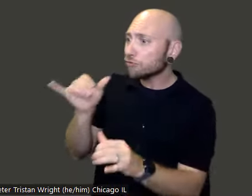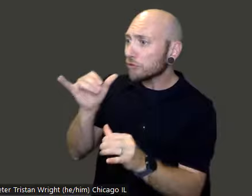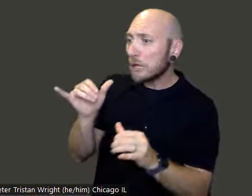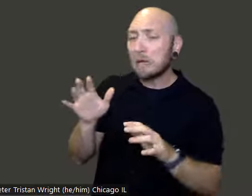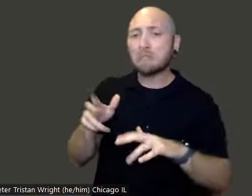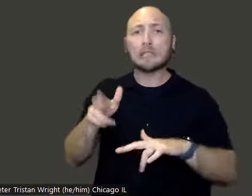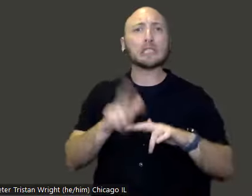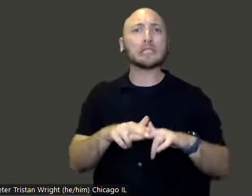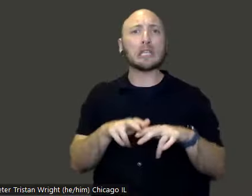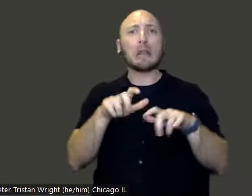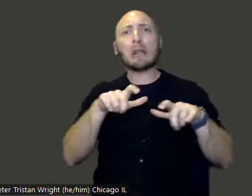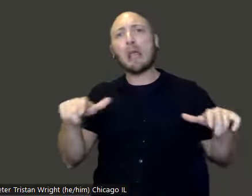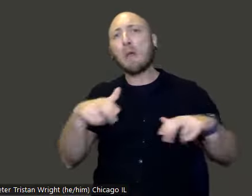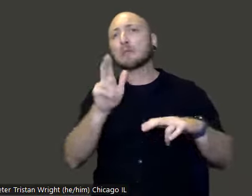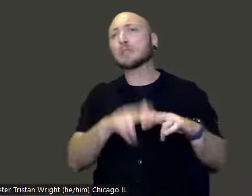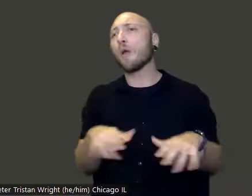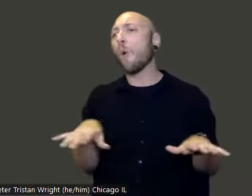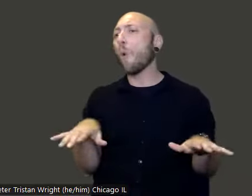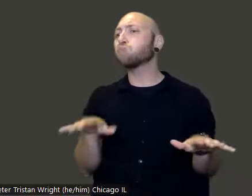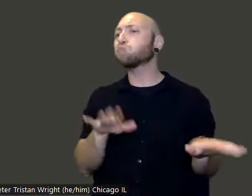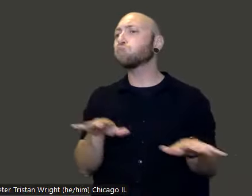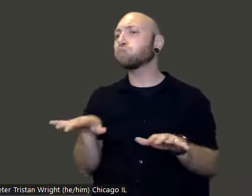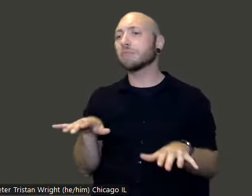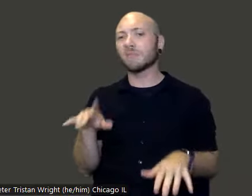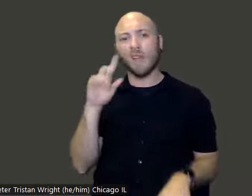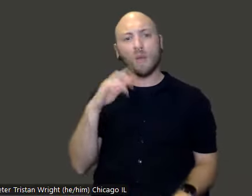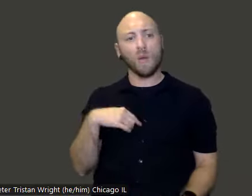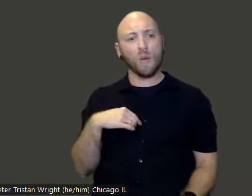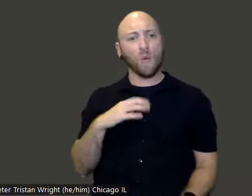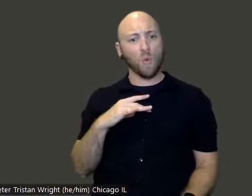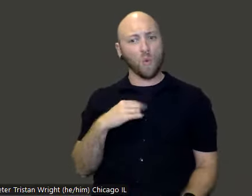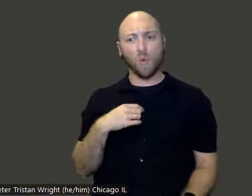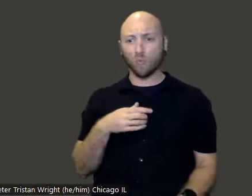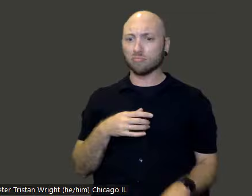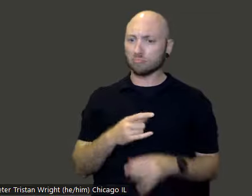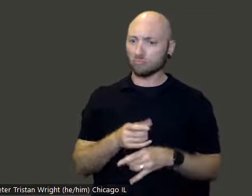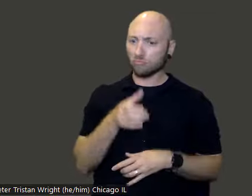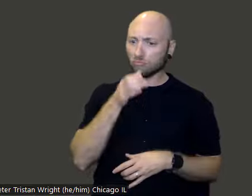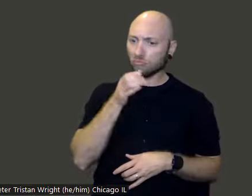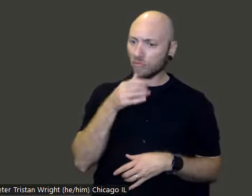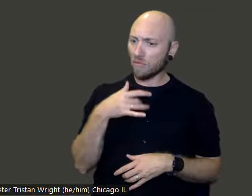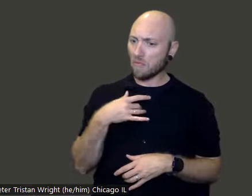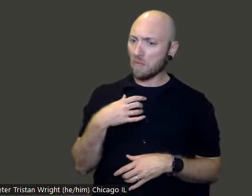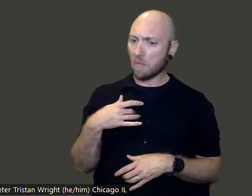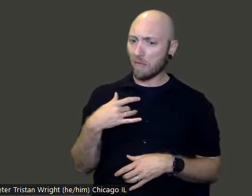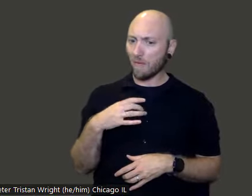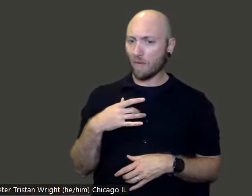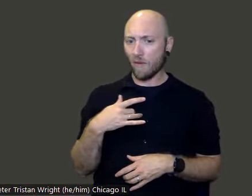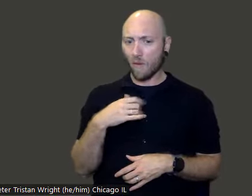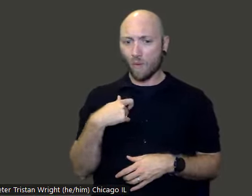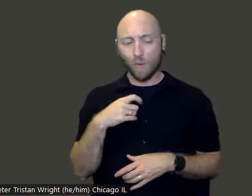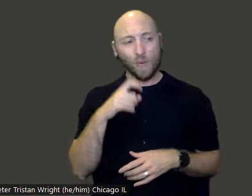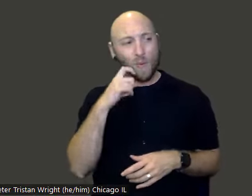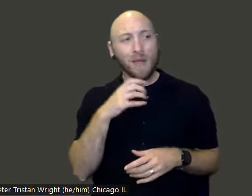oh, this is cool. I felt cool, and I felt like my friend was laughing and he thought it was